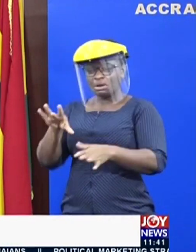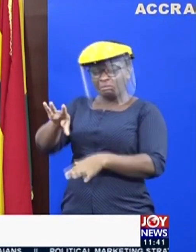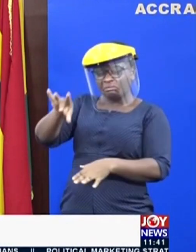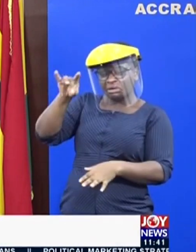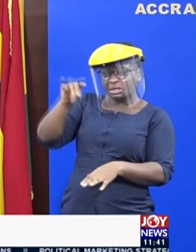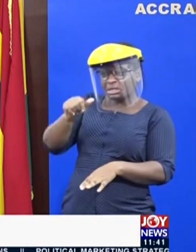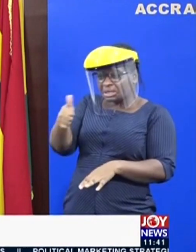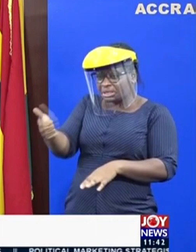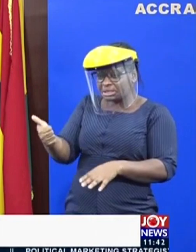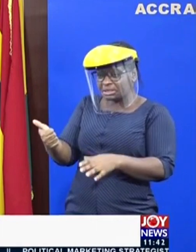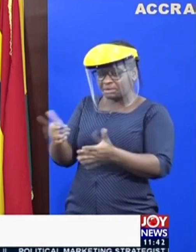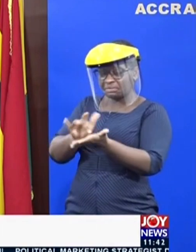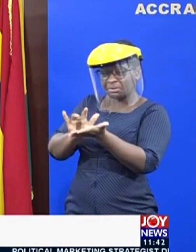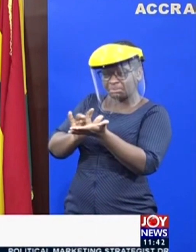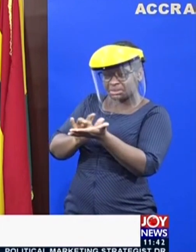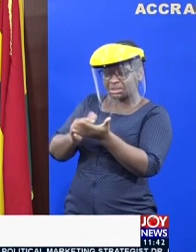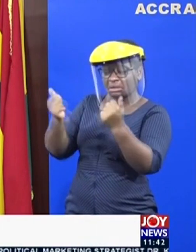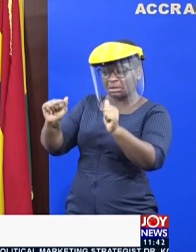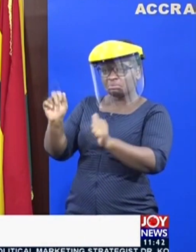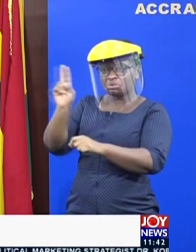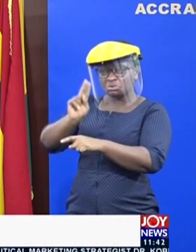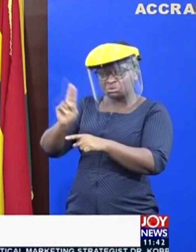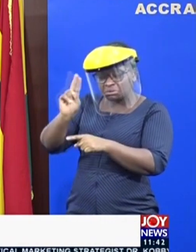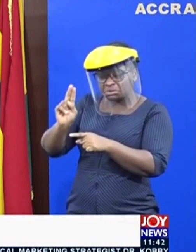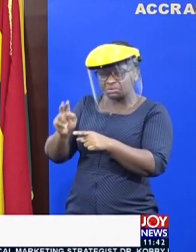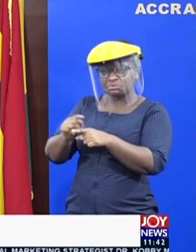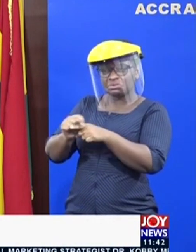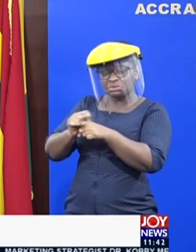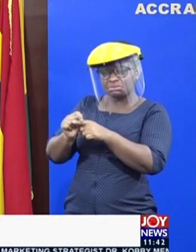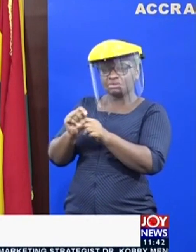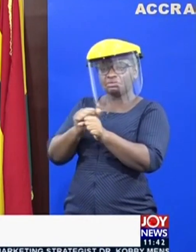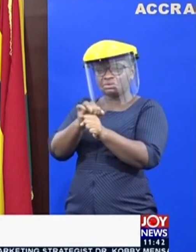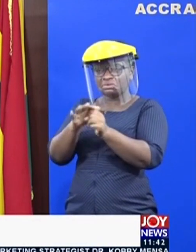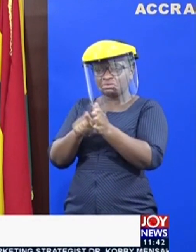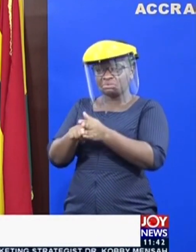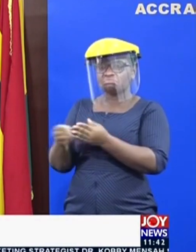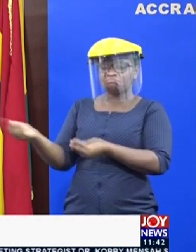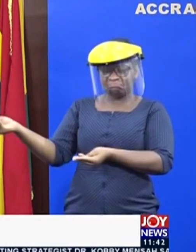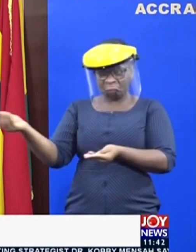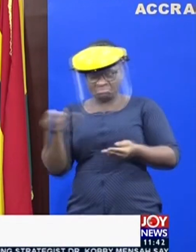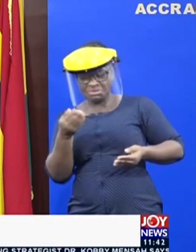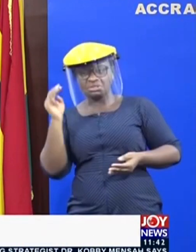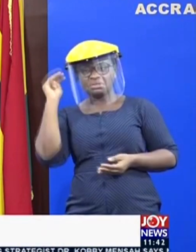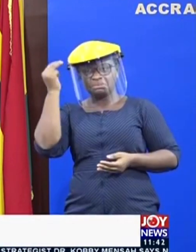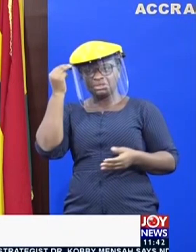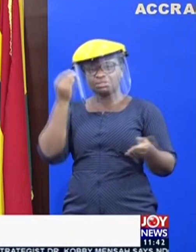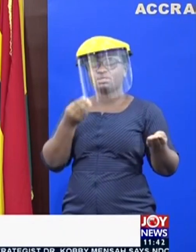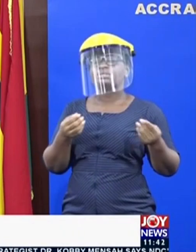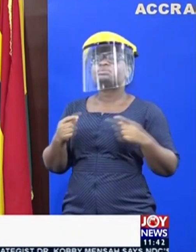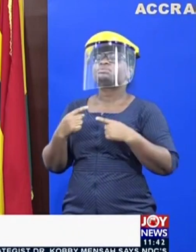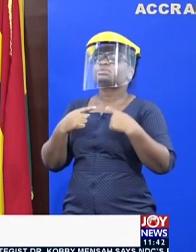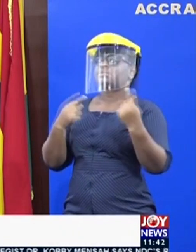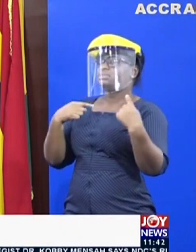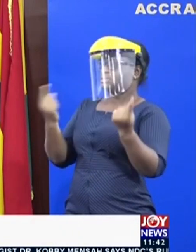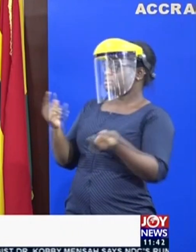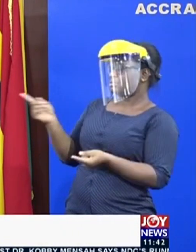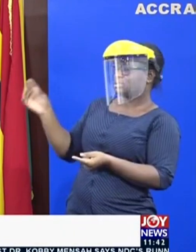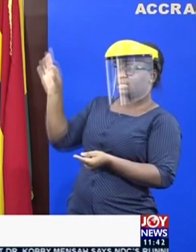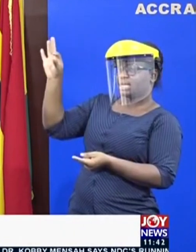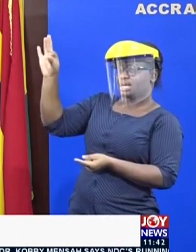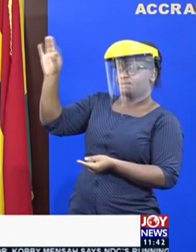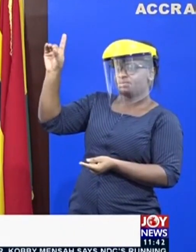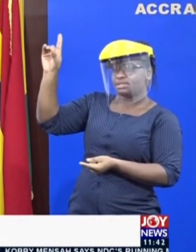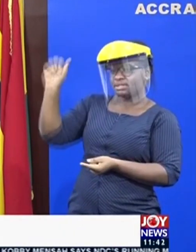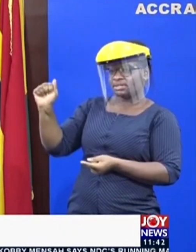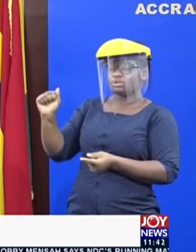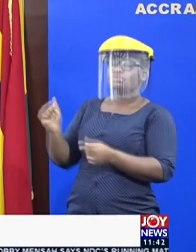that any of them can be used for treatment for COVID, they will give it back to the minister, and then it will be handed over to the Food and Drugs Authority to do the